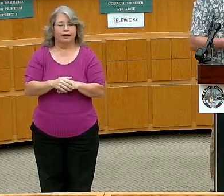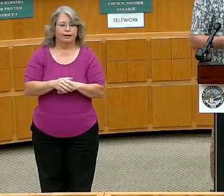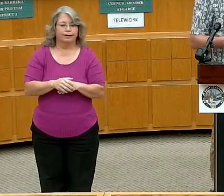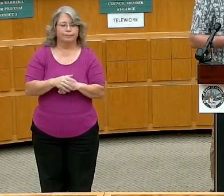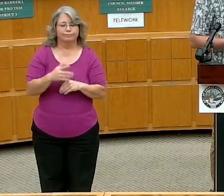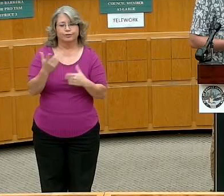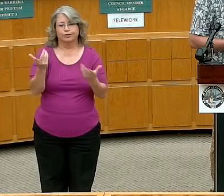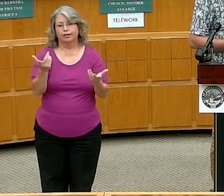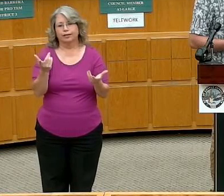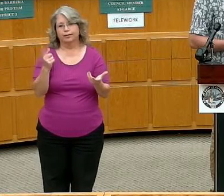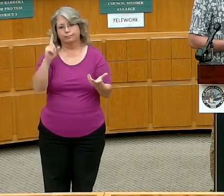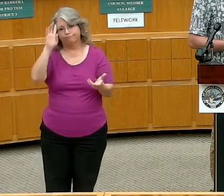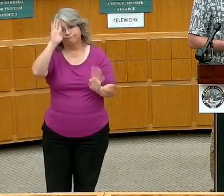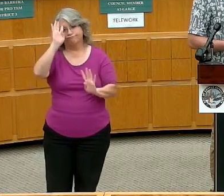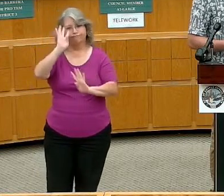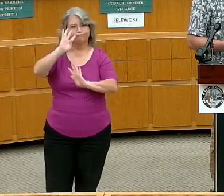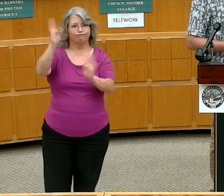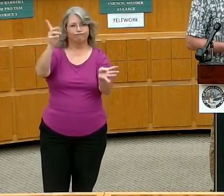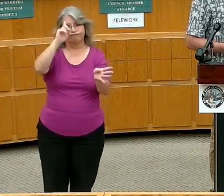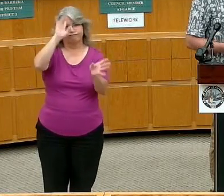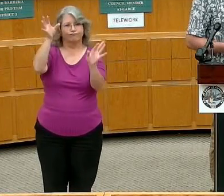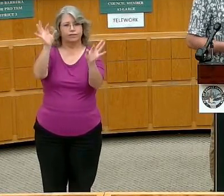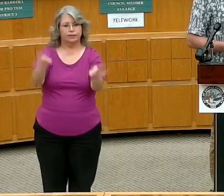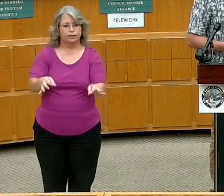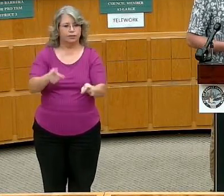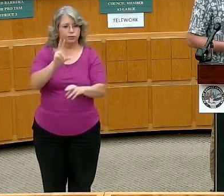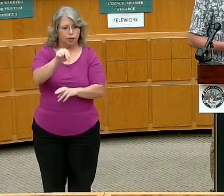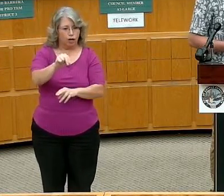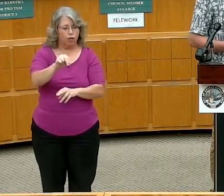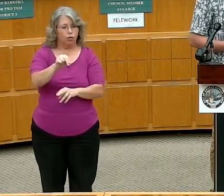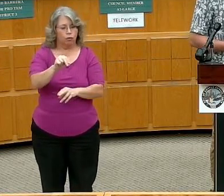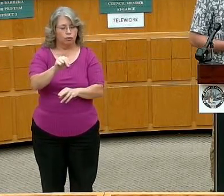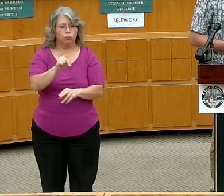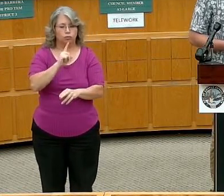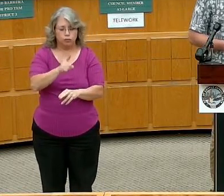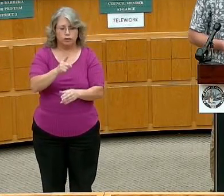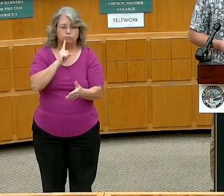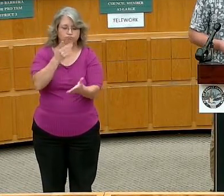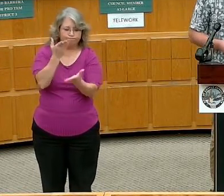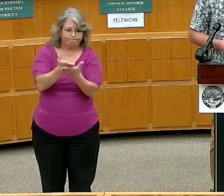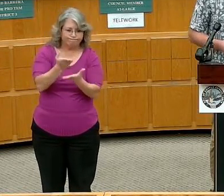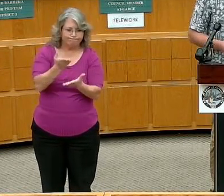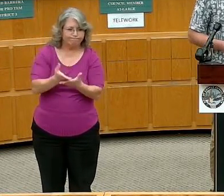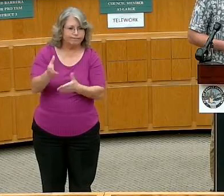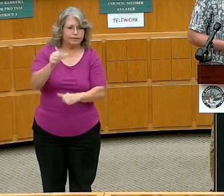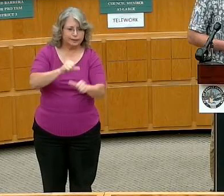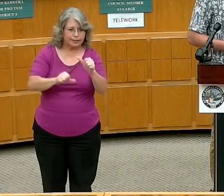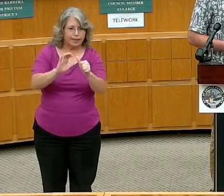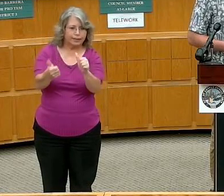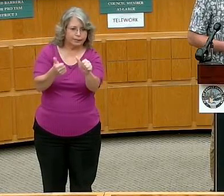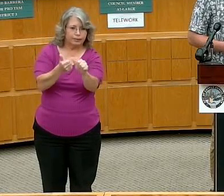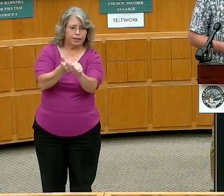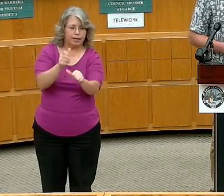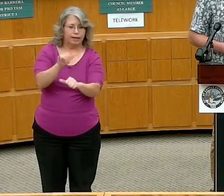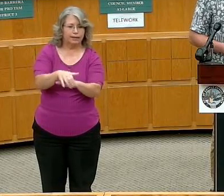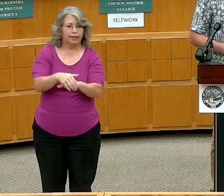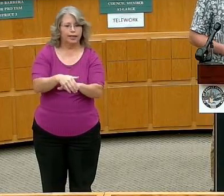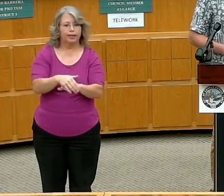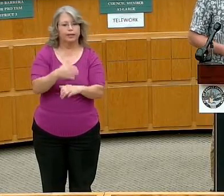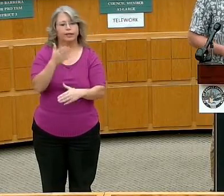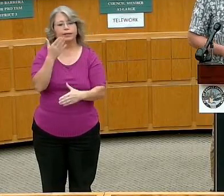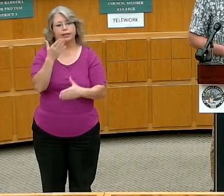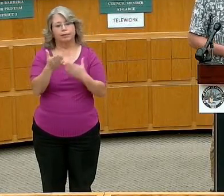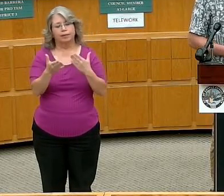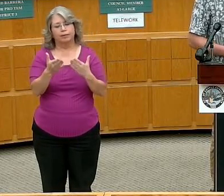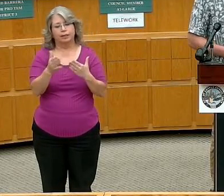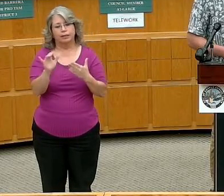something that they're doing offhand. There is solid science underneath it, and maybe unlike you see on TV, I've